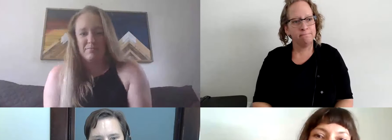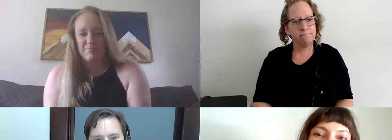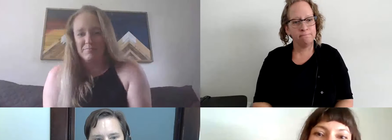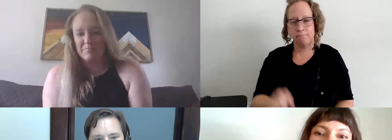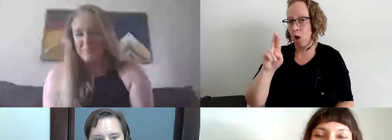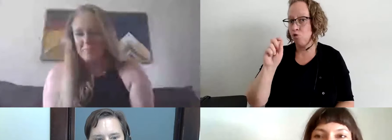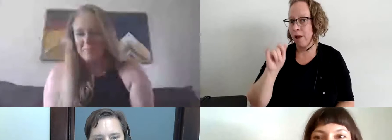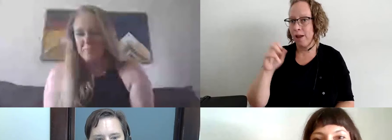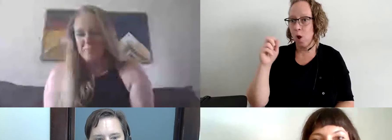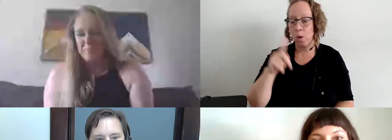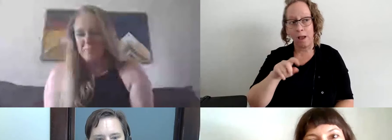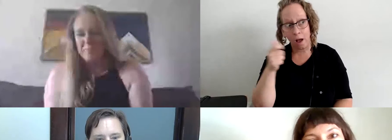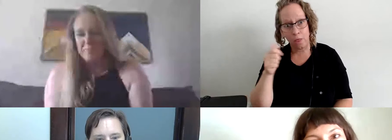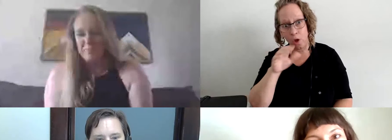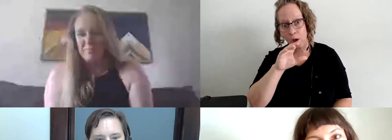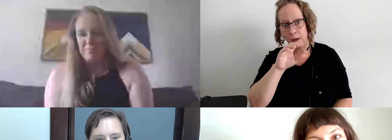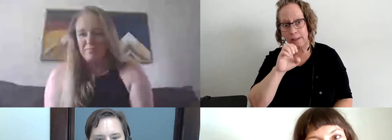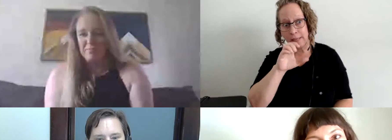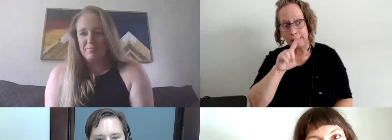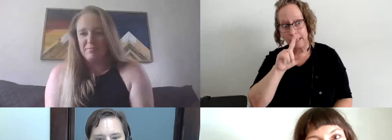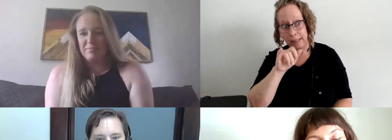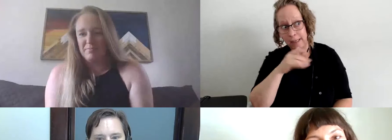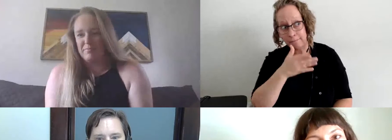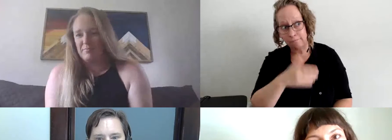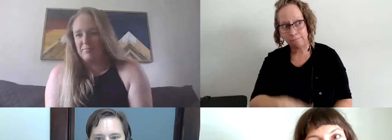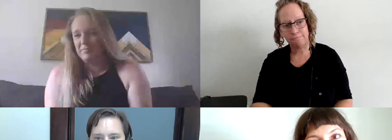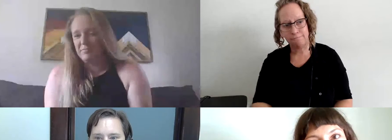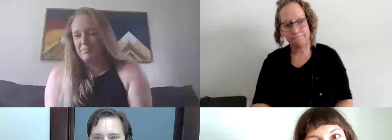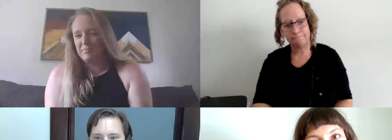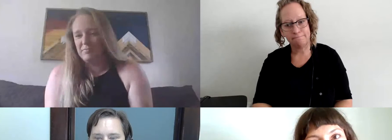Okay. Anything else, Cecily?